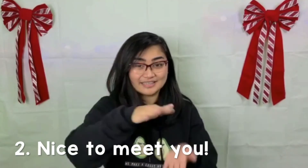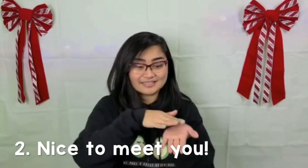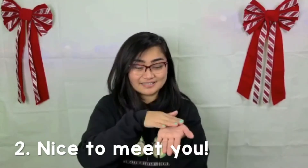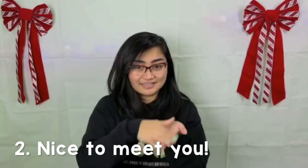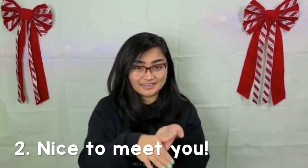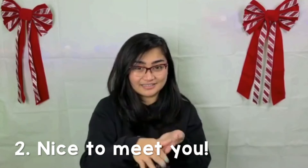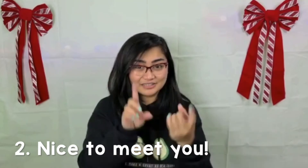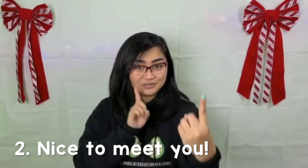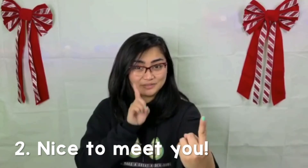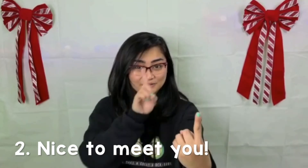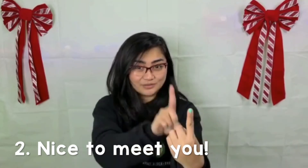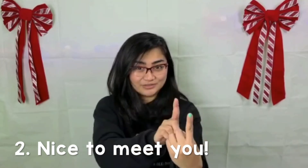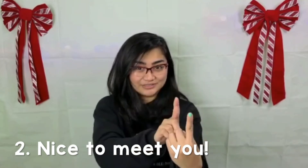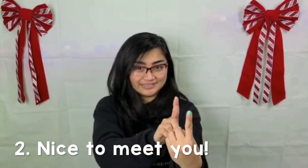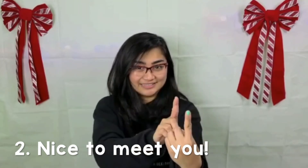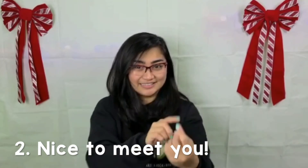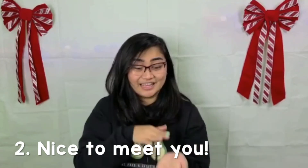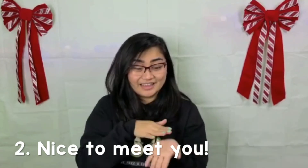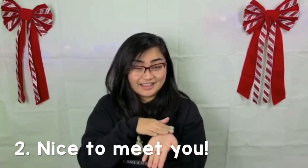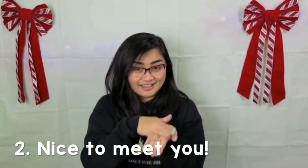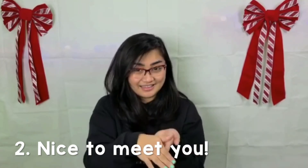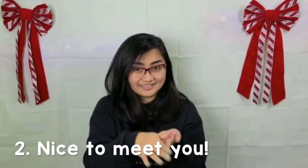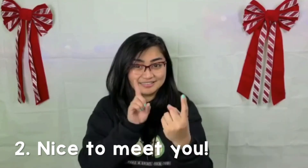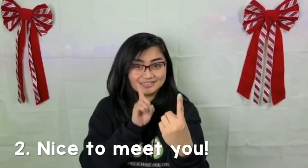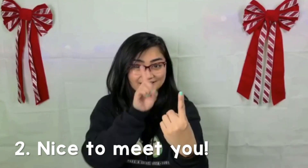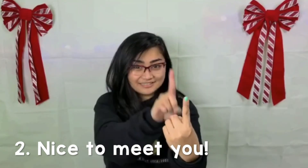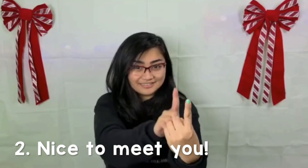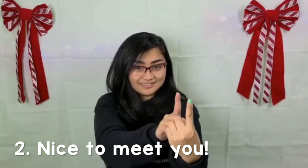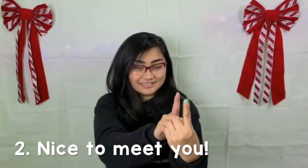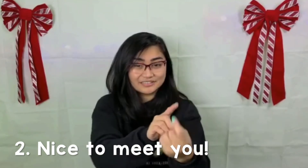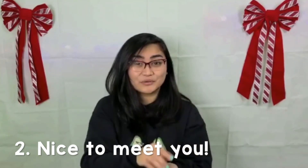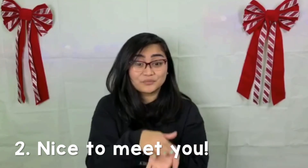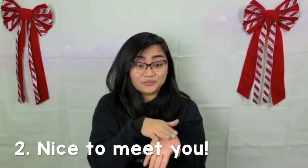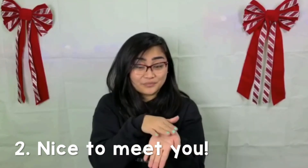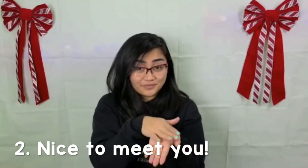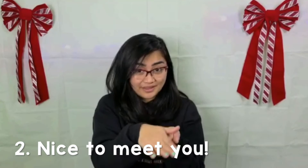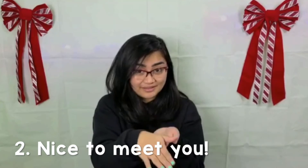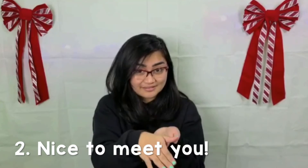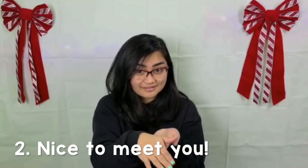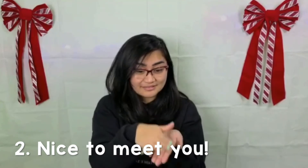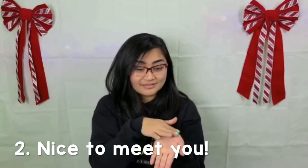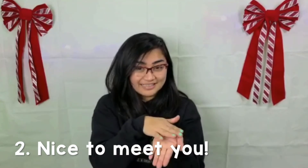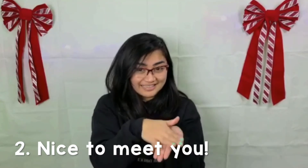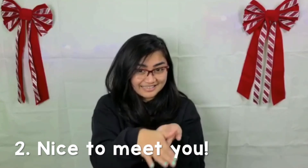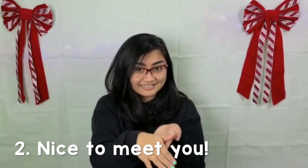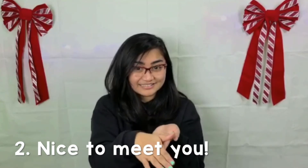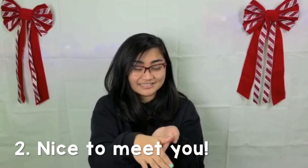doing nice to meet you. Again, nice to meet you. For nice, you swipe one hand on top of the